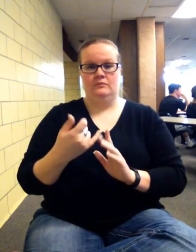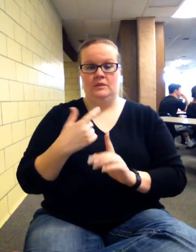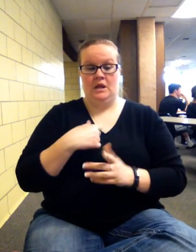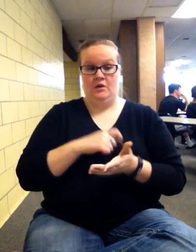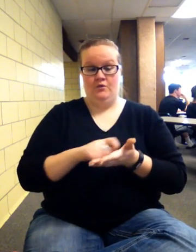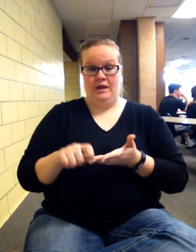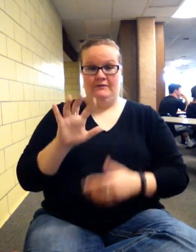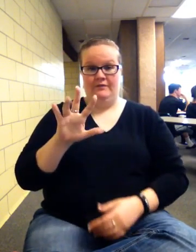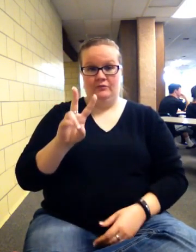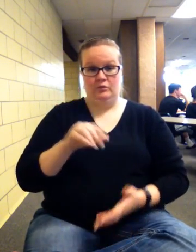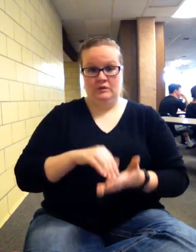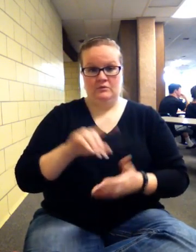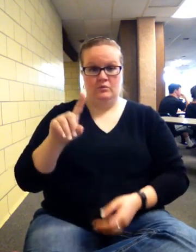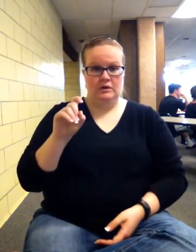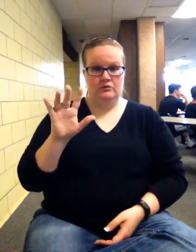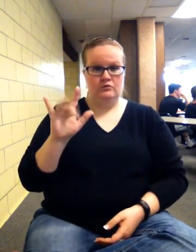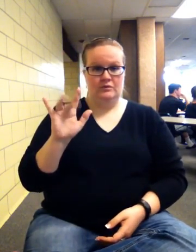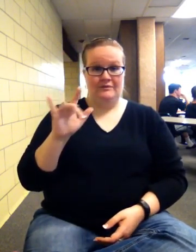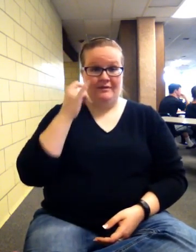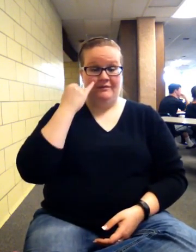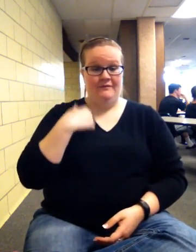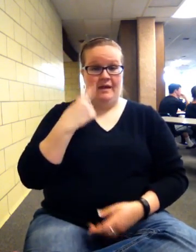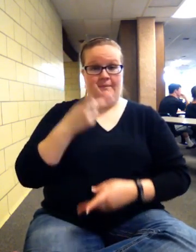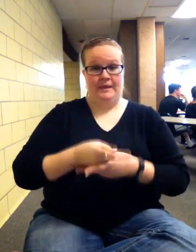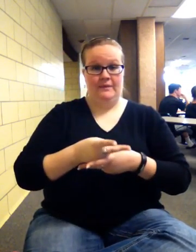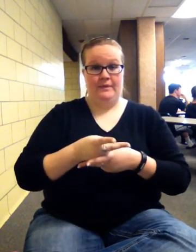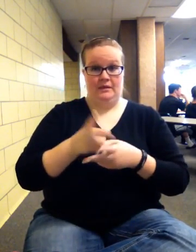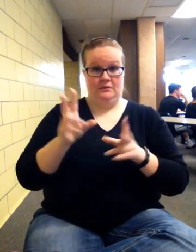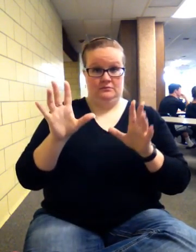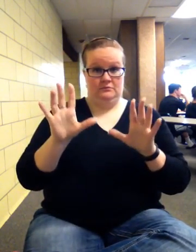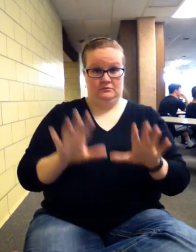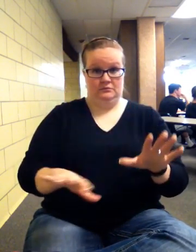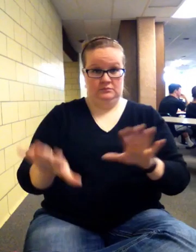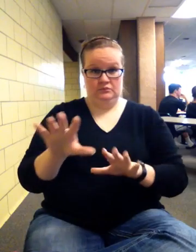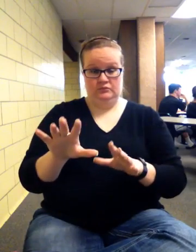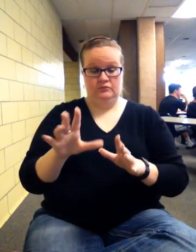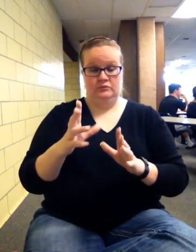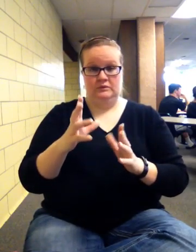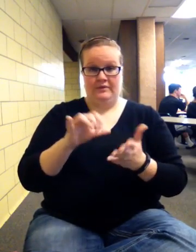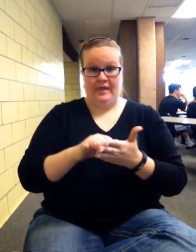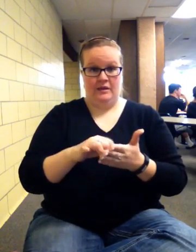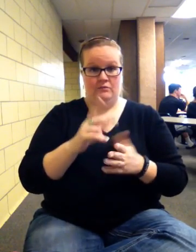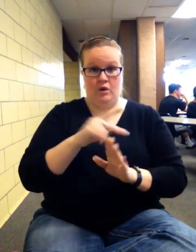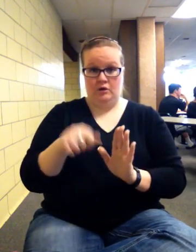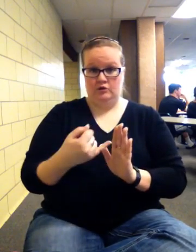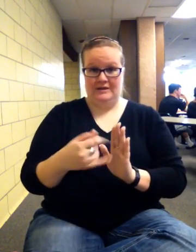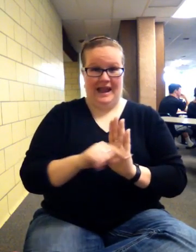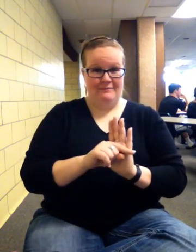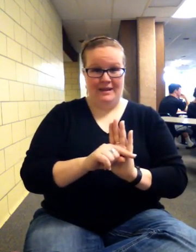52,125. So if I'm keeping a checkbook of just that project, I'm in the hole. Negative, 52,125.